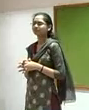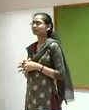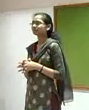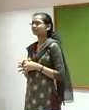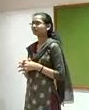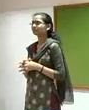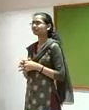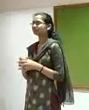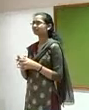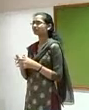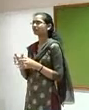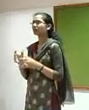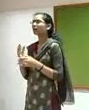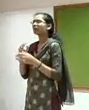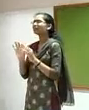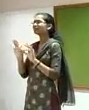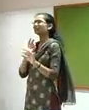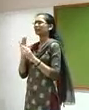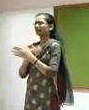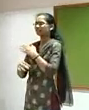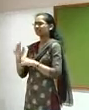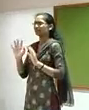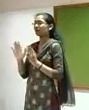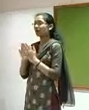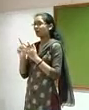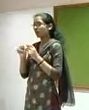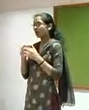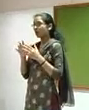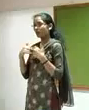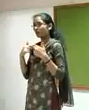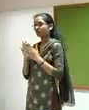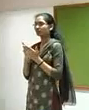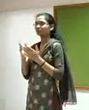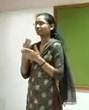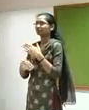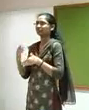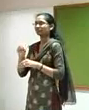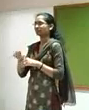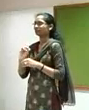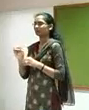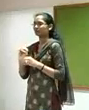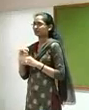out people with disabilities. The Indian Constitution per se doesn't prohibit it.